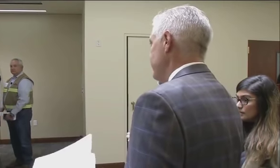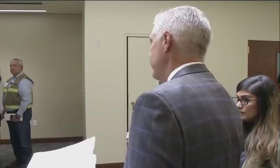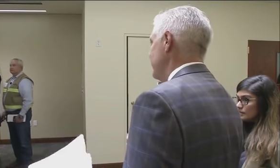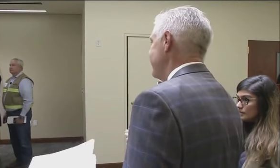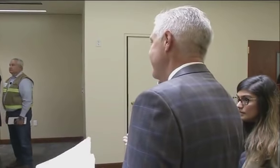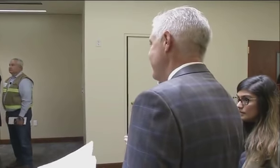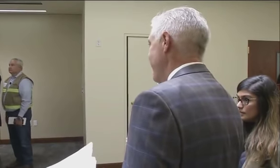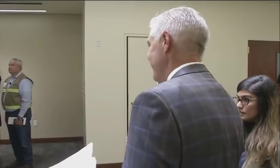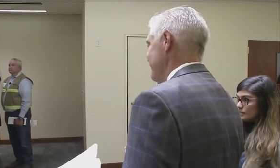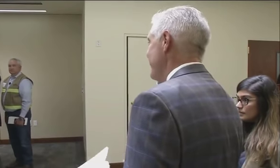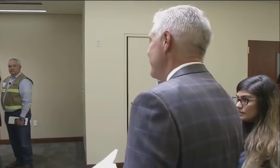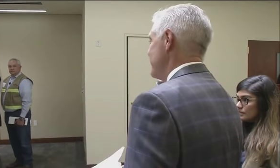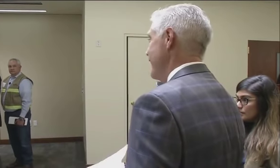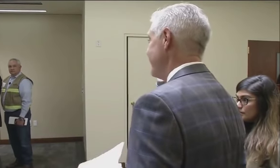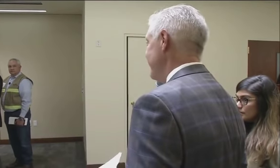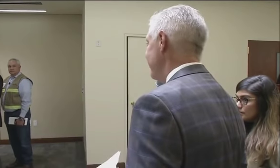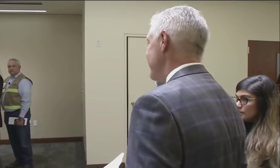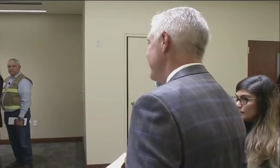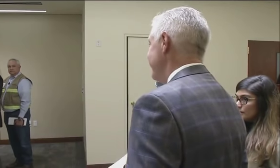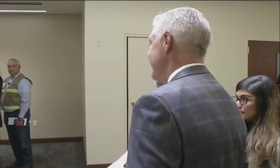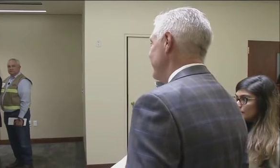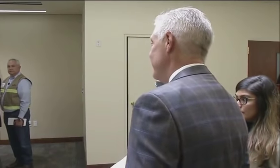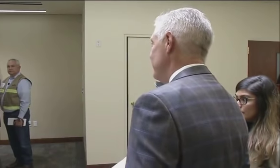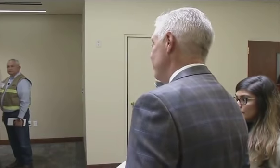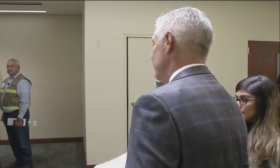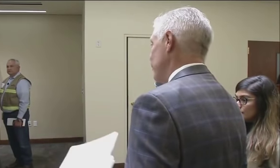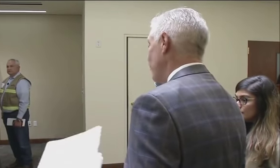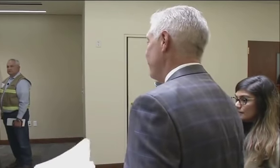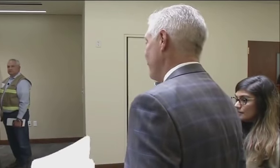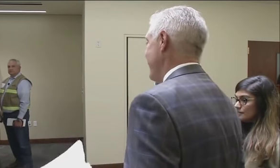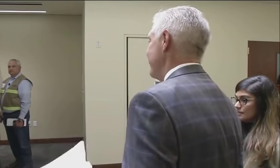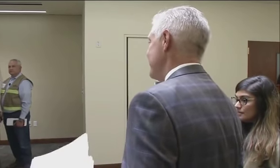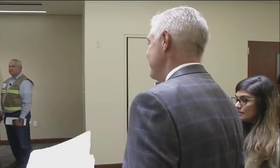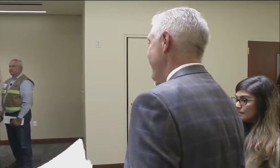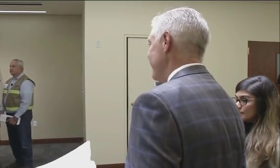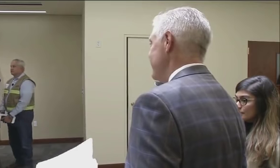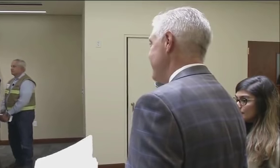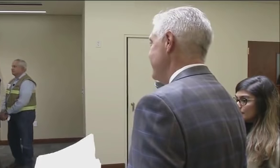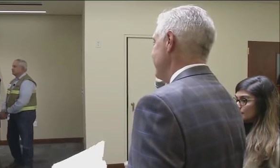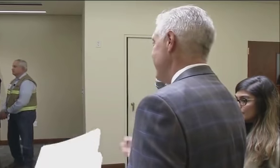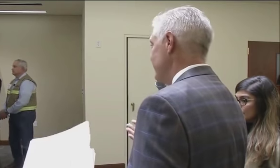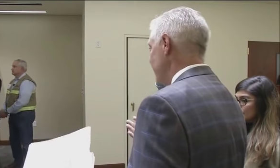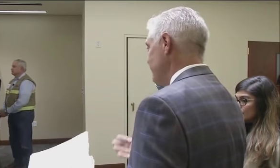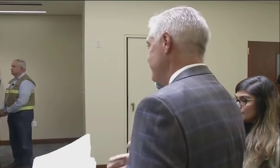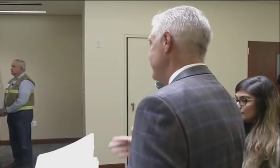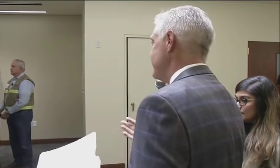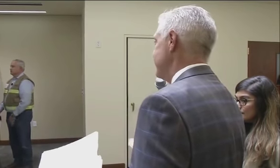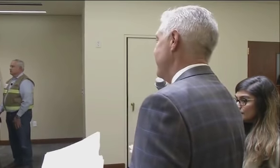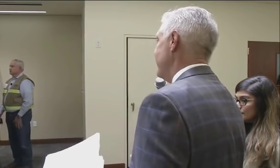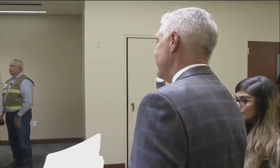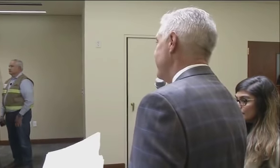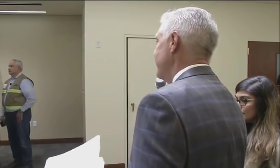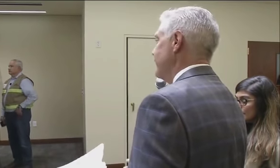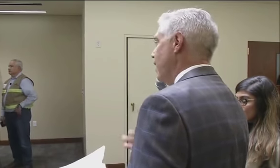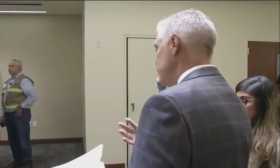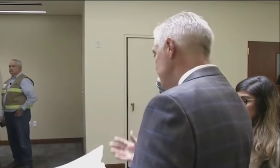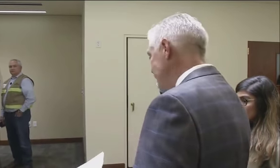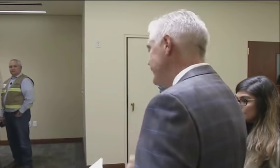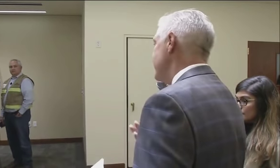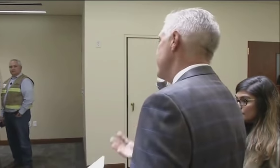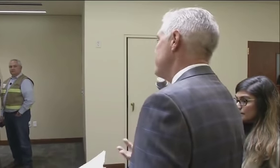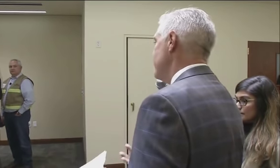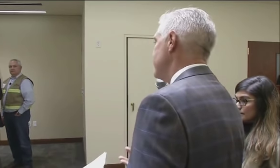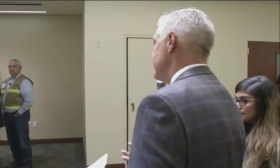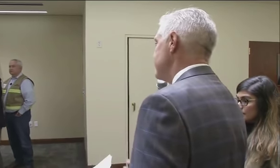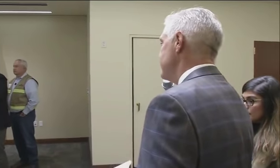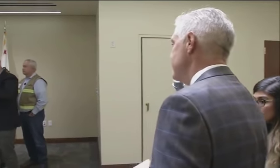about 700 miles. So that leaves, you know, 24,000 miles uncovered for the years to come. Yeah. Are you